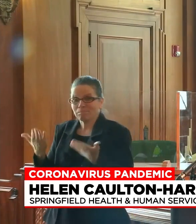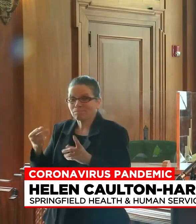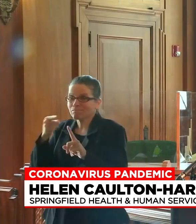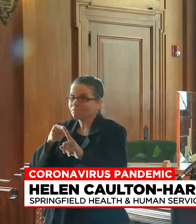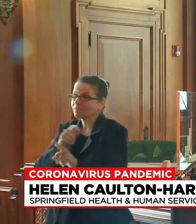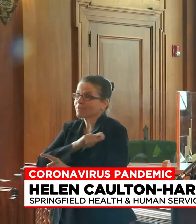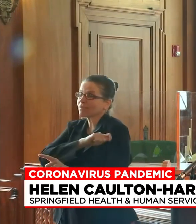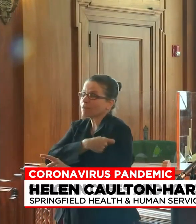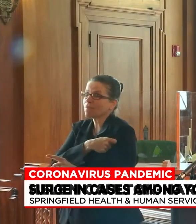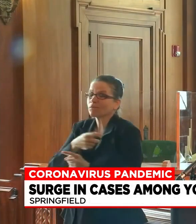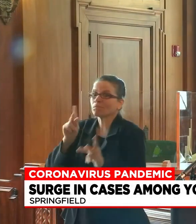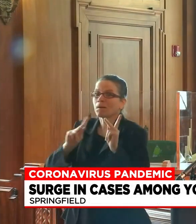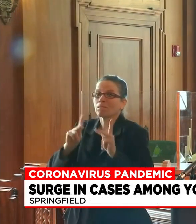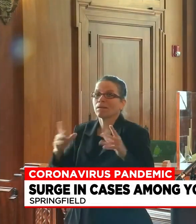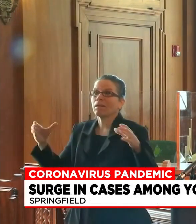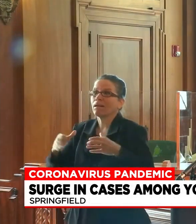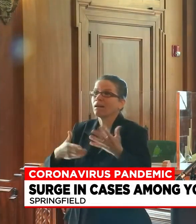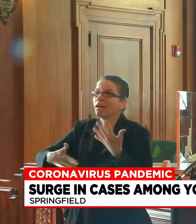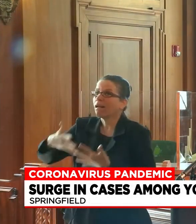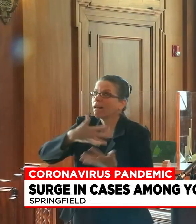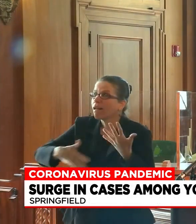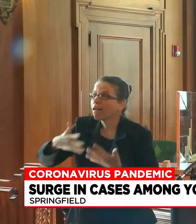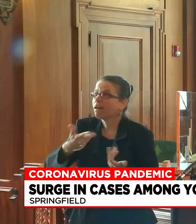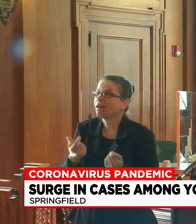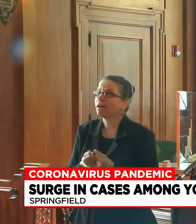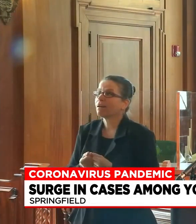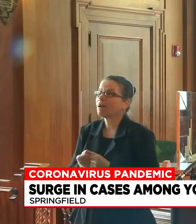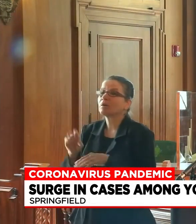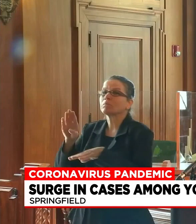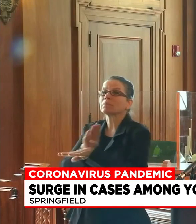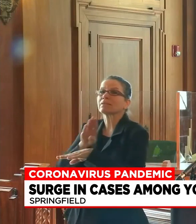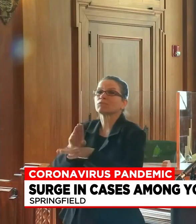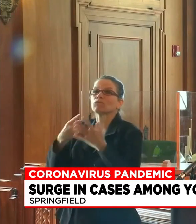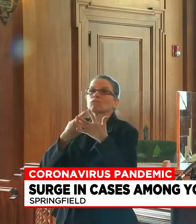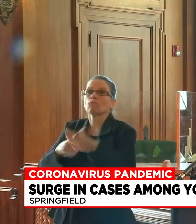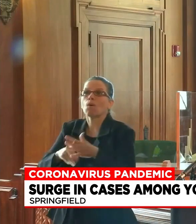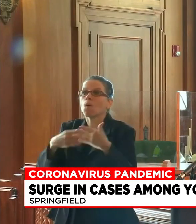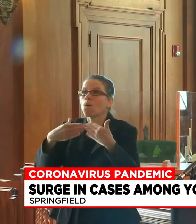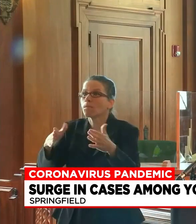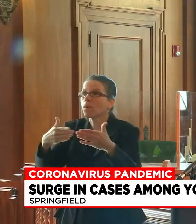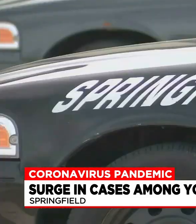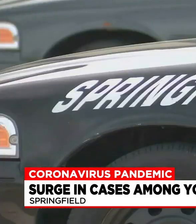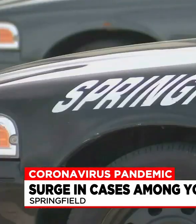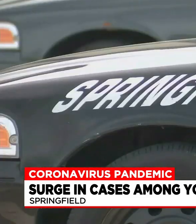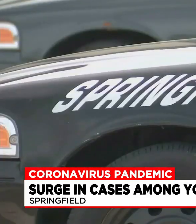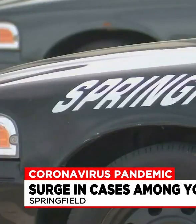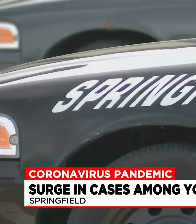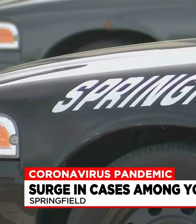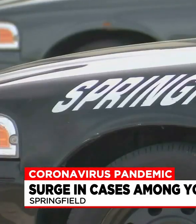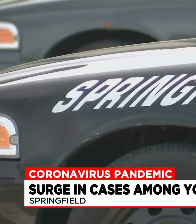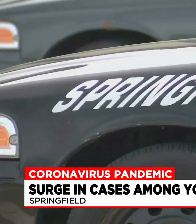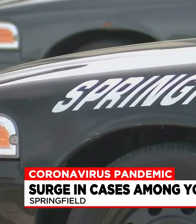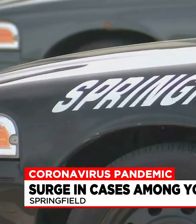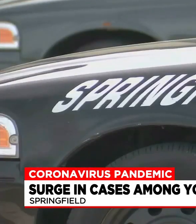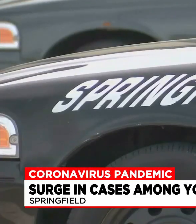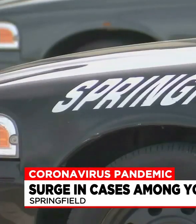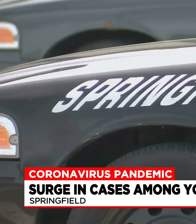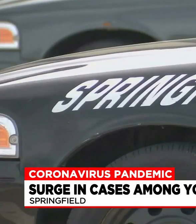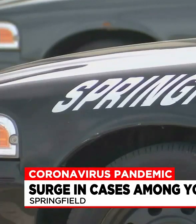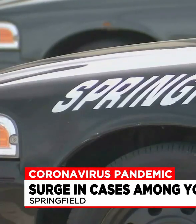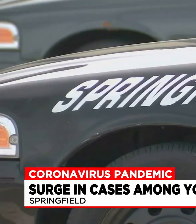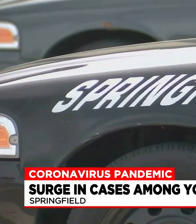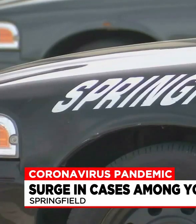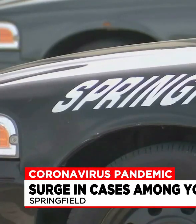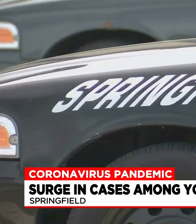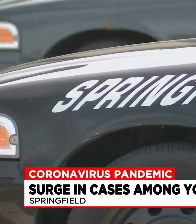and opening up the Commonwealth as well as the nation. The Springfield City Police Department is down